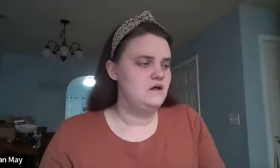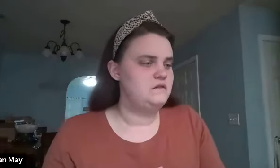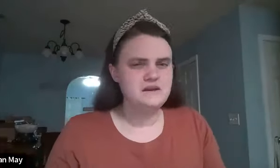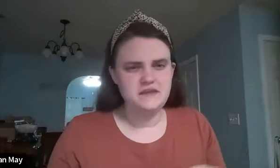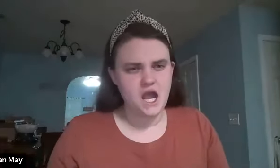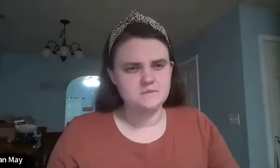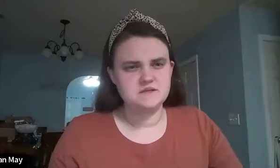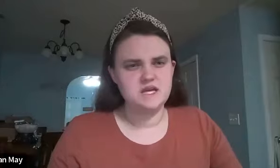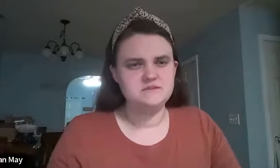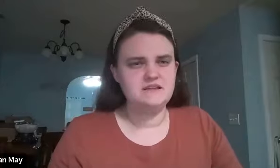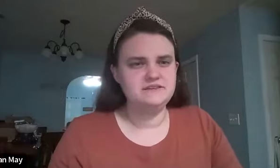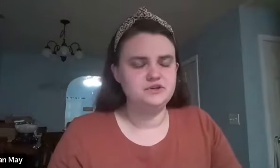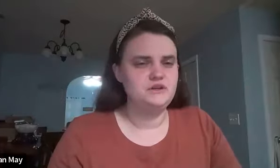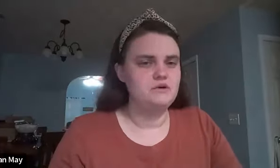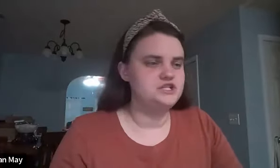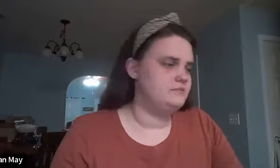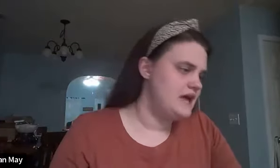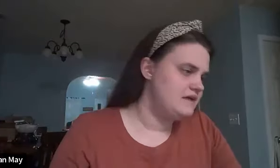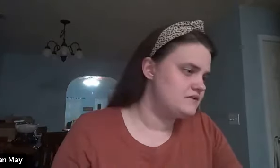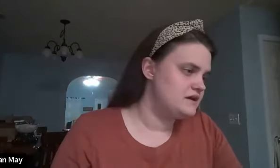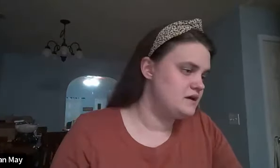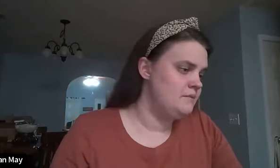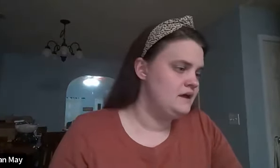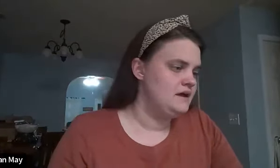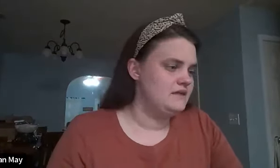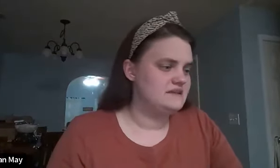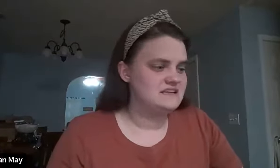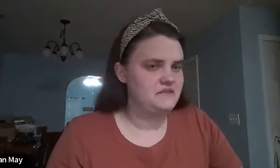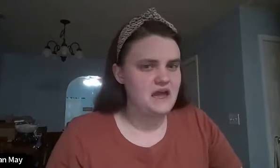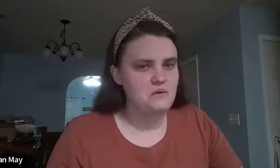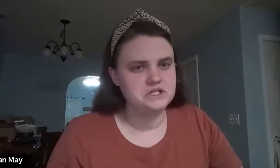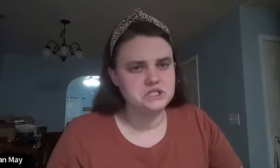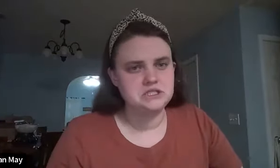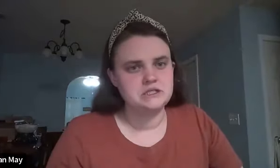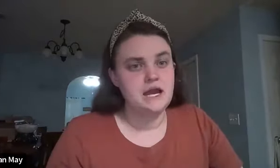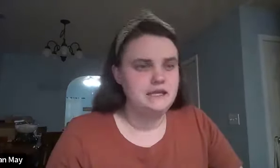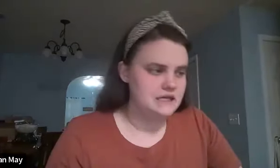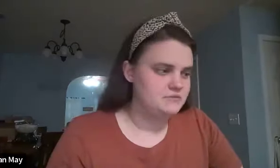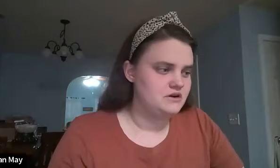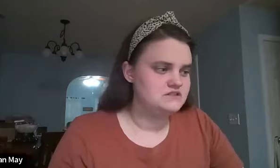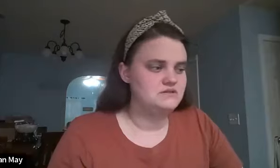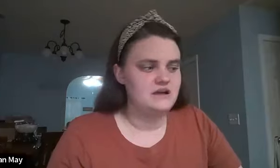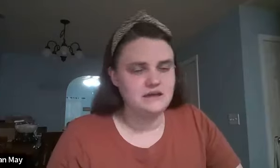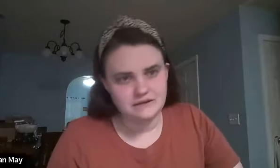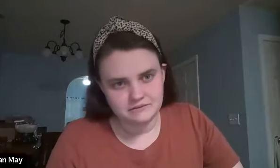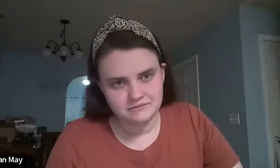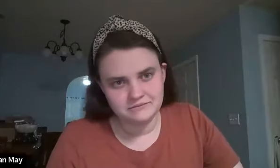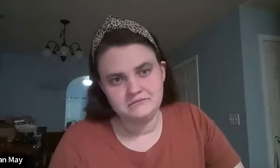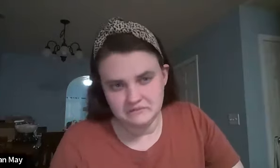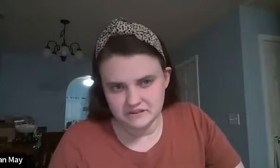A lot of the apps, sometimes they want you to pay for them and things like that, which I get it, but also it's